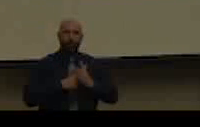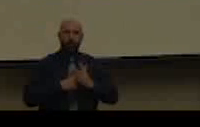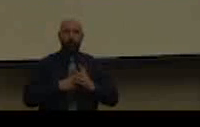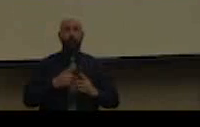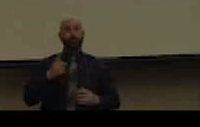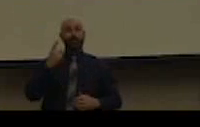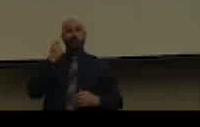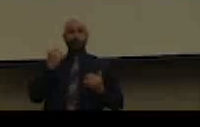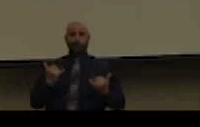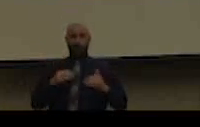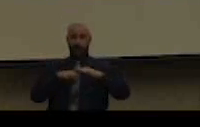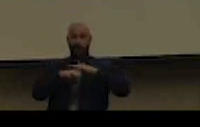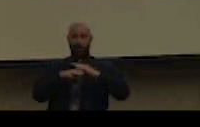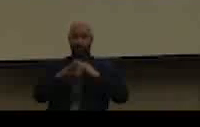And it got a lot of talk.